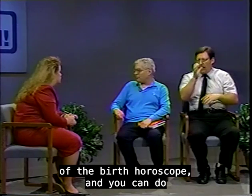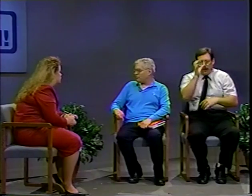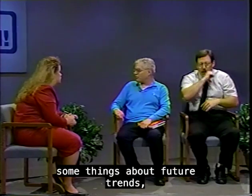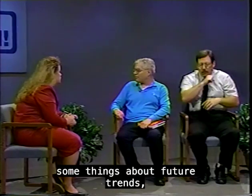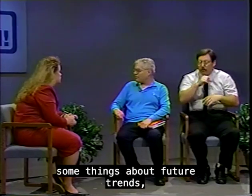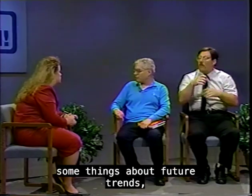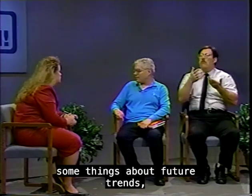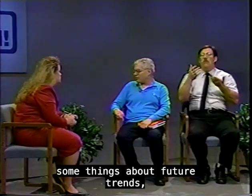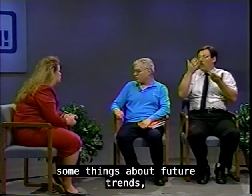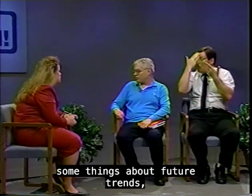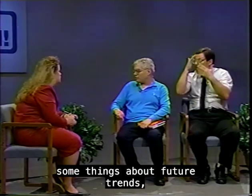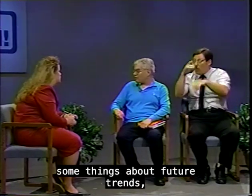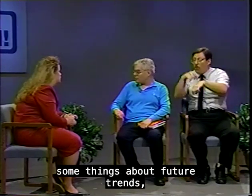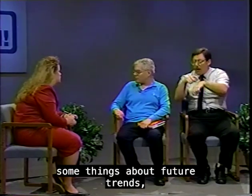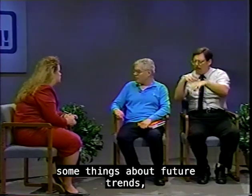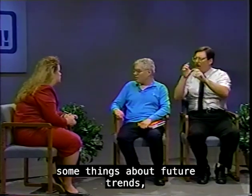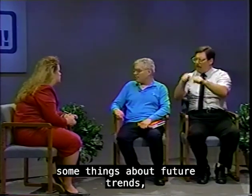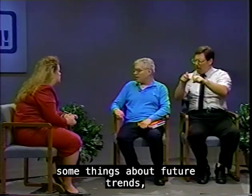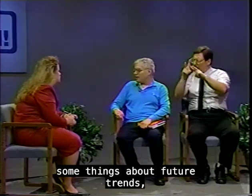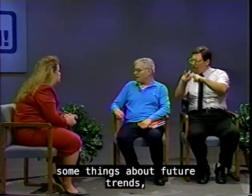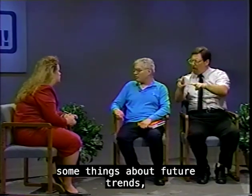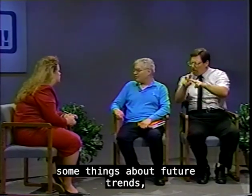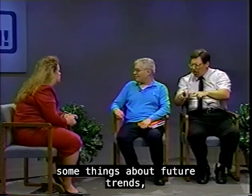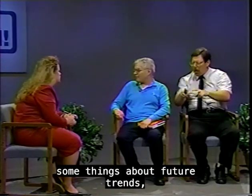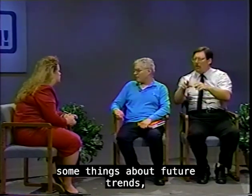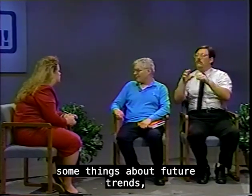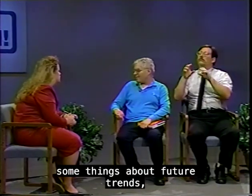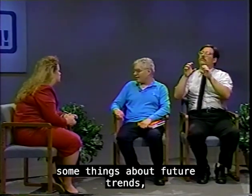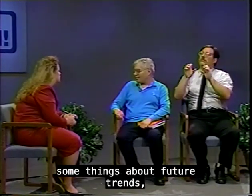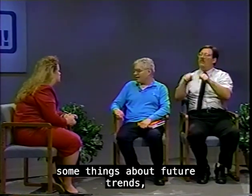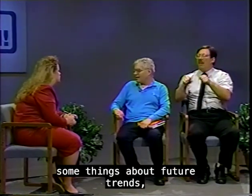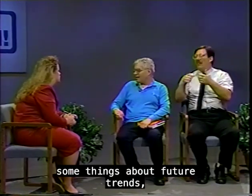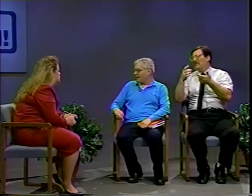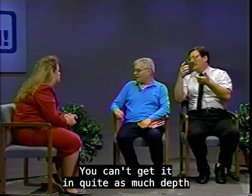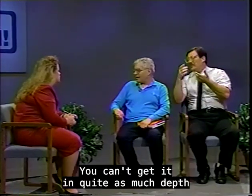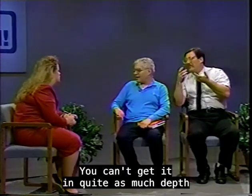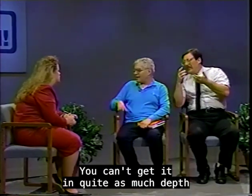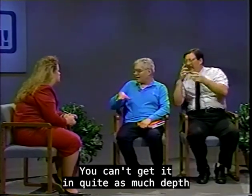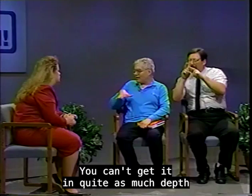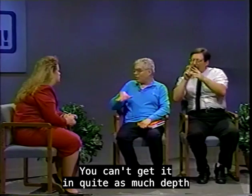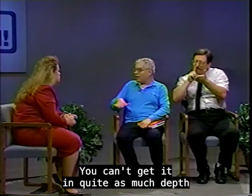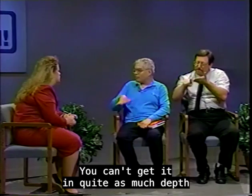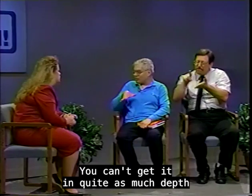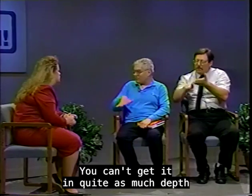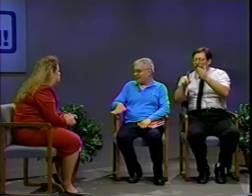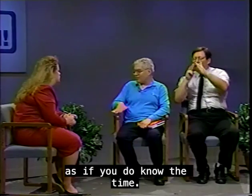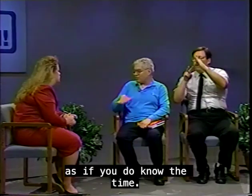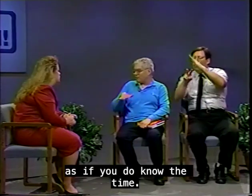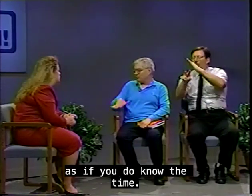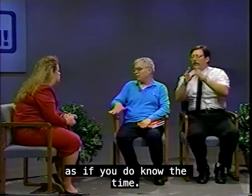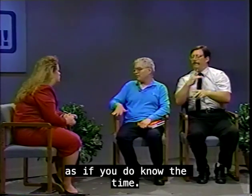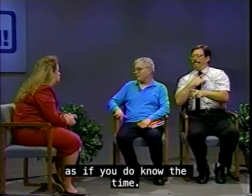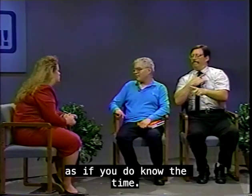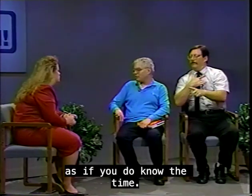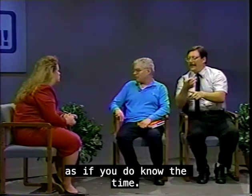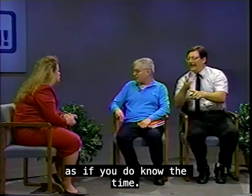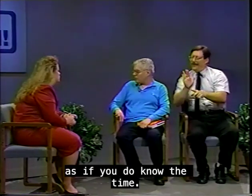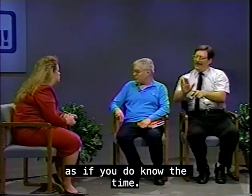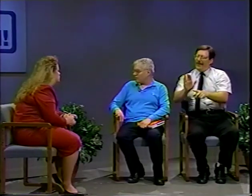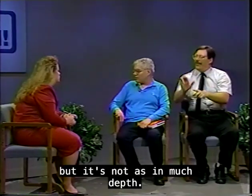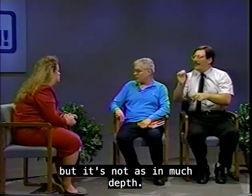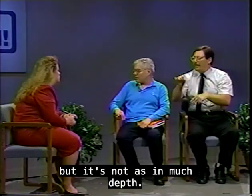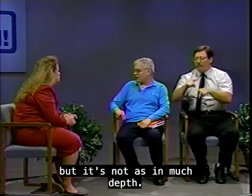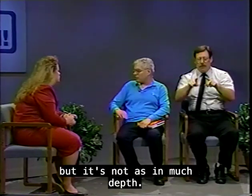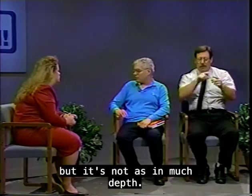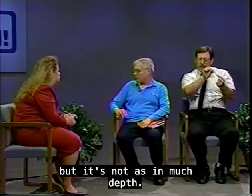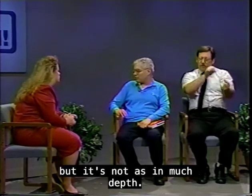and you can do some things about future trends, but it's not the same thing. You can't get it in quite as much depth as if you do know the time. So you can